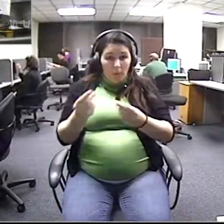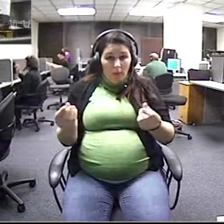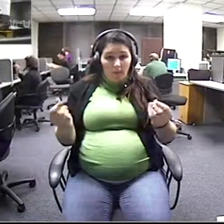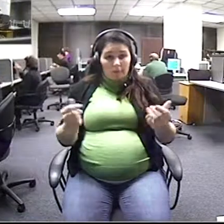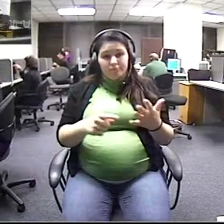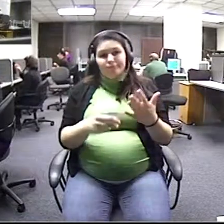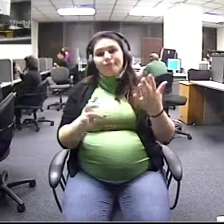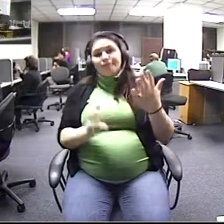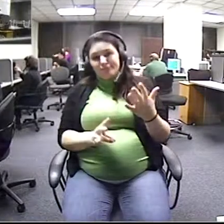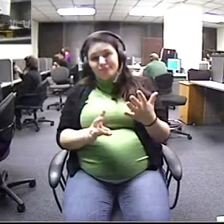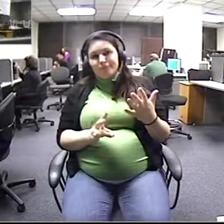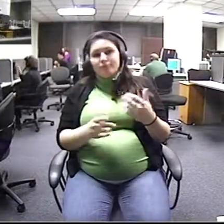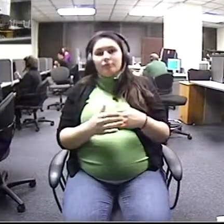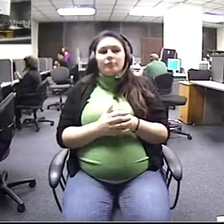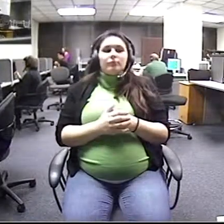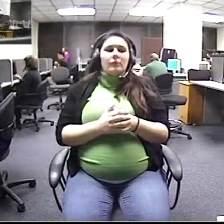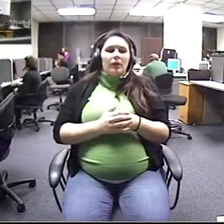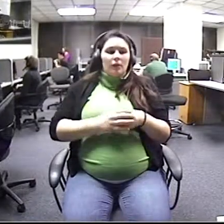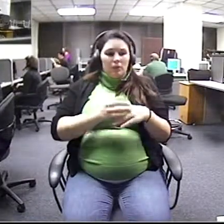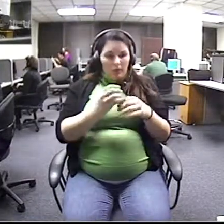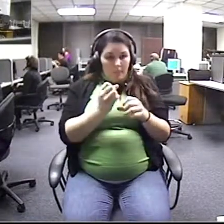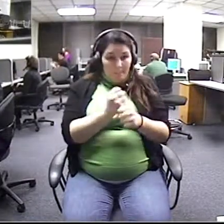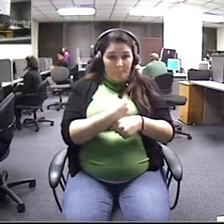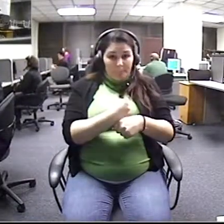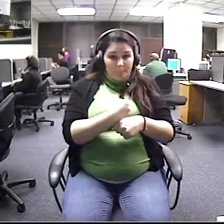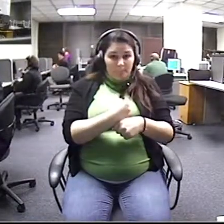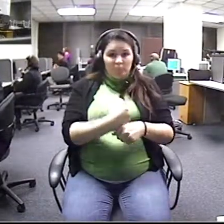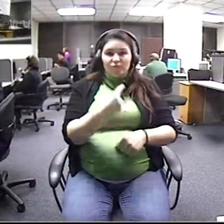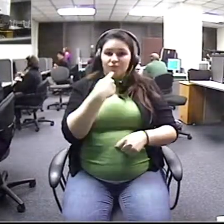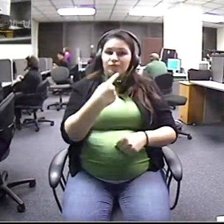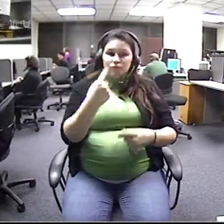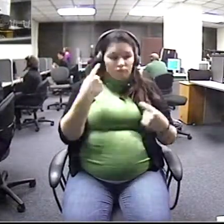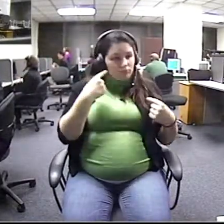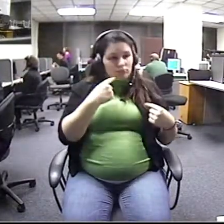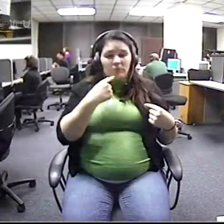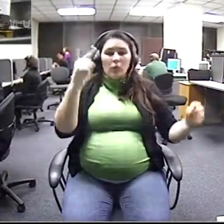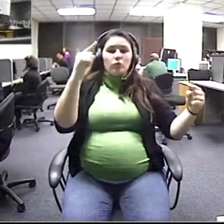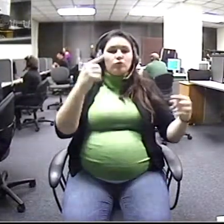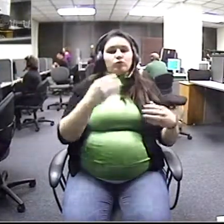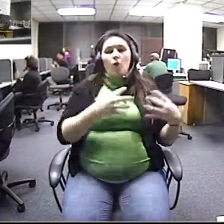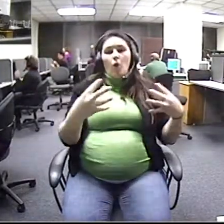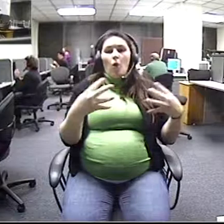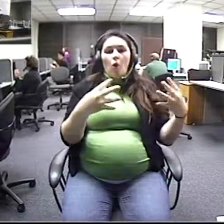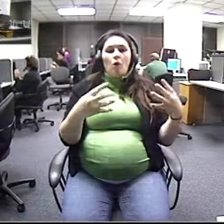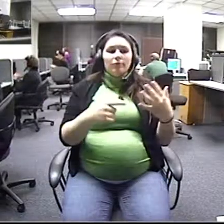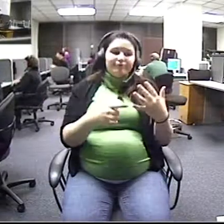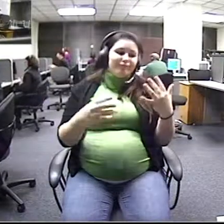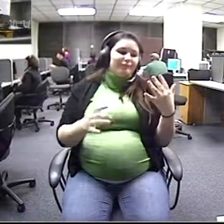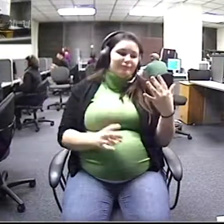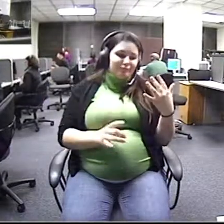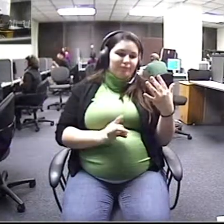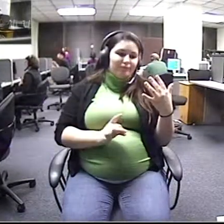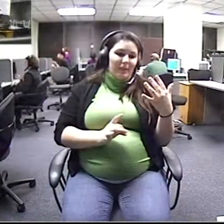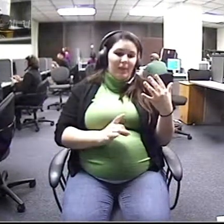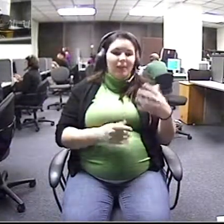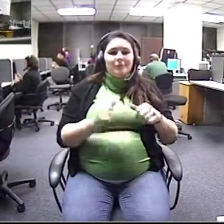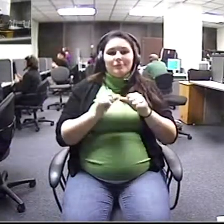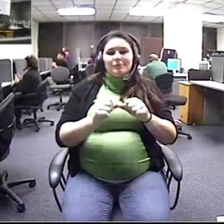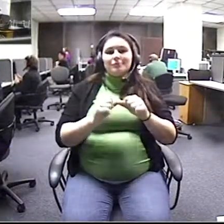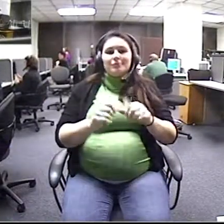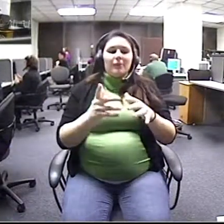make treaties with foreign nations, to raise and support armies, and to provide and maintain a navy,